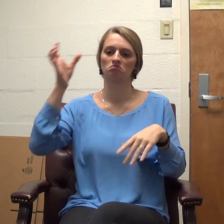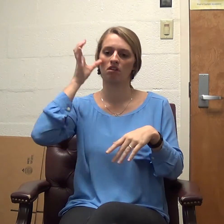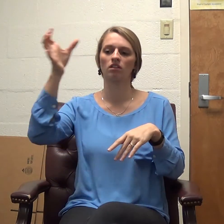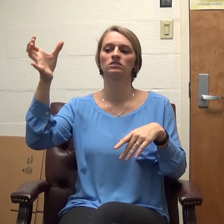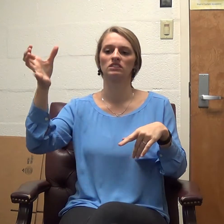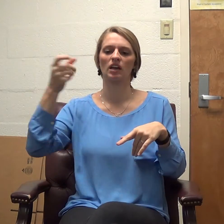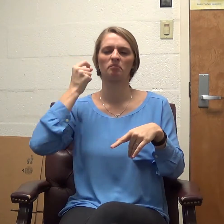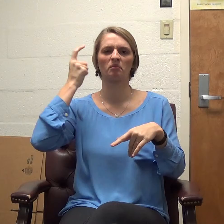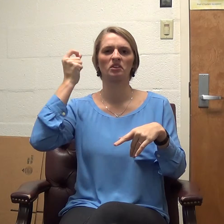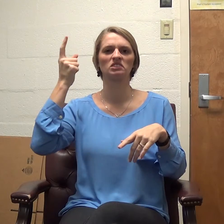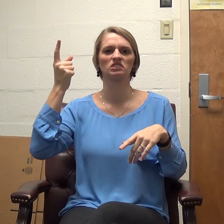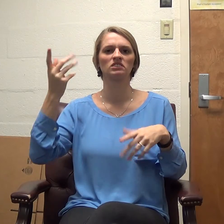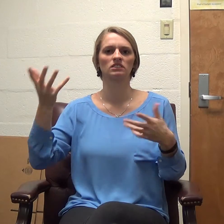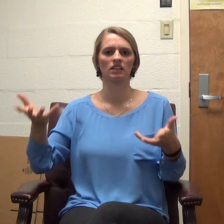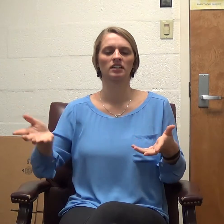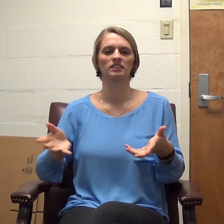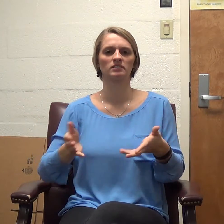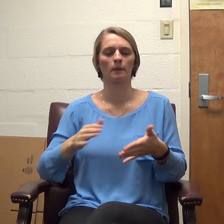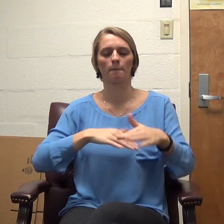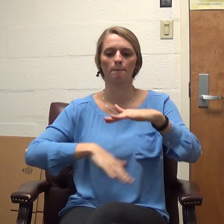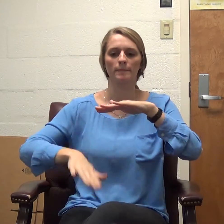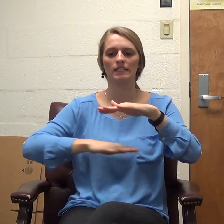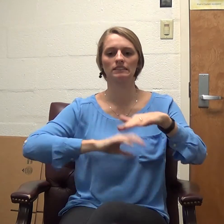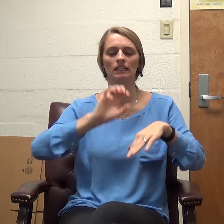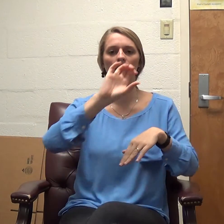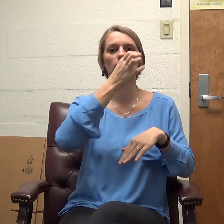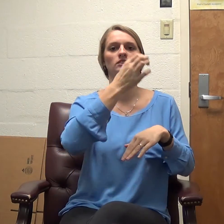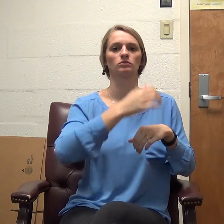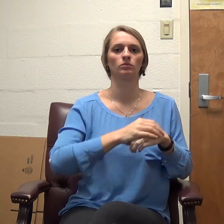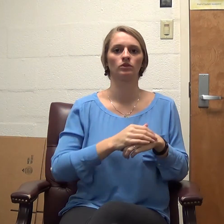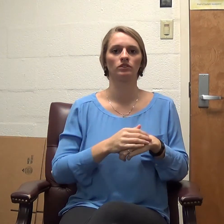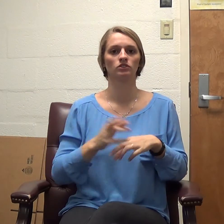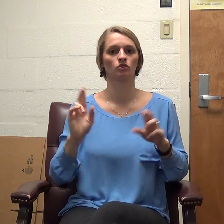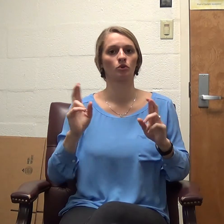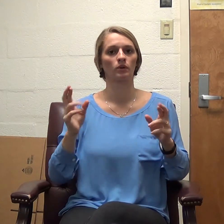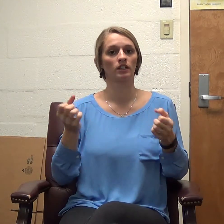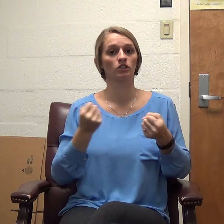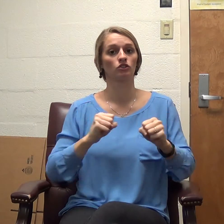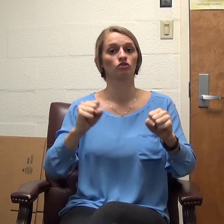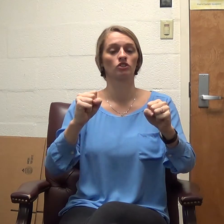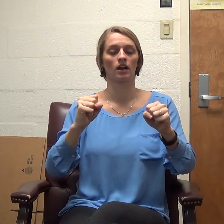how basic exponents work, and I think you're ready to try the level 1 exponent module. Have fun.